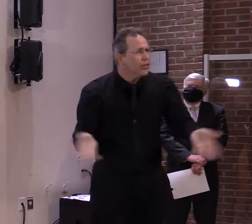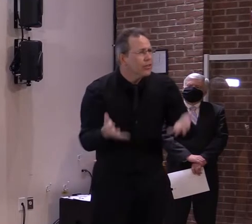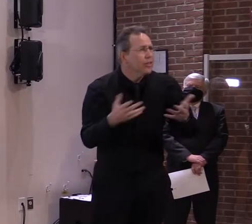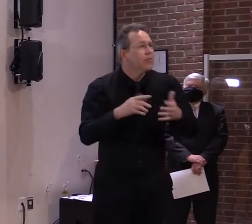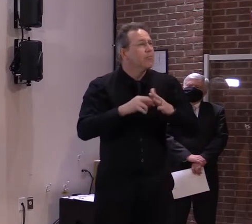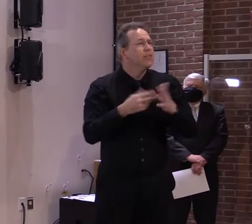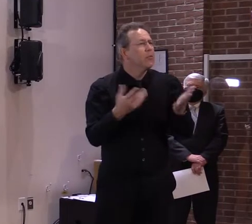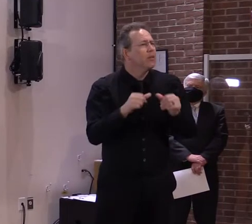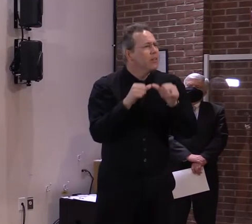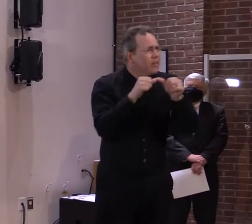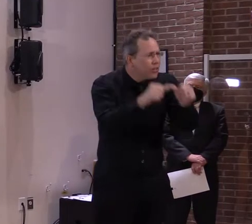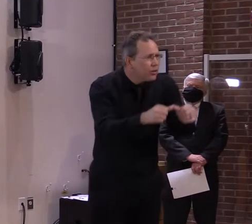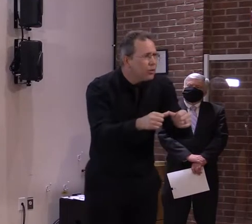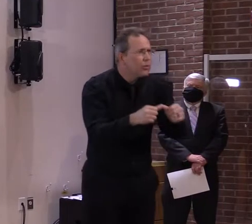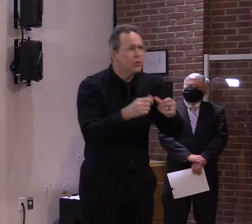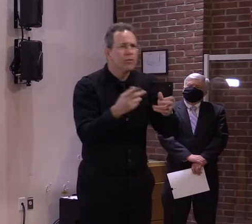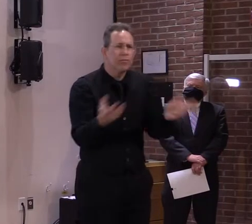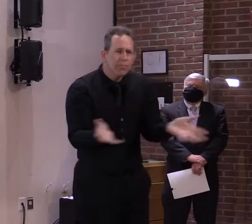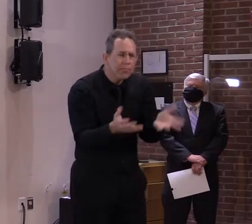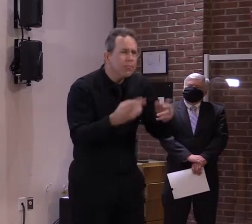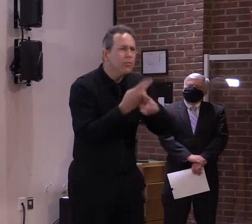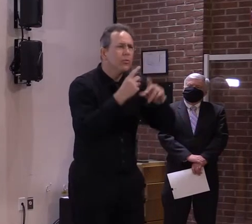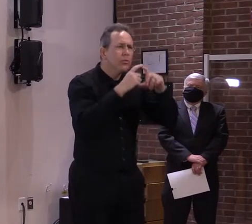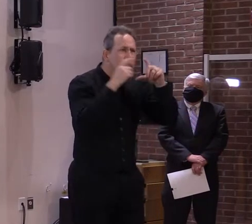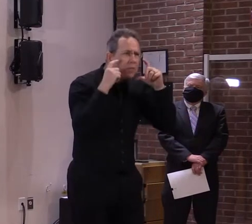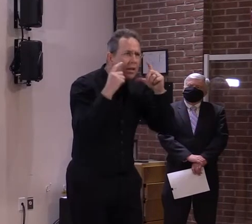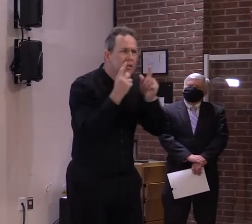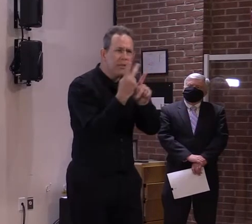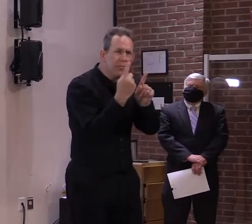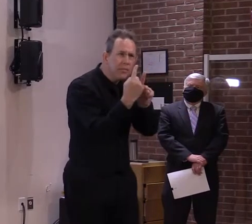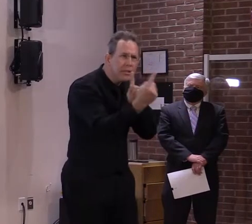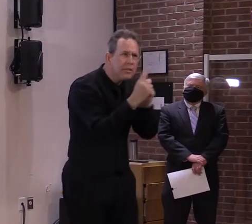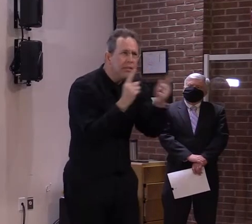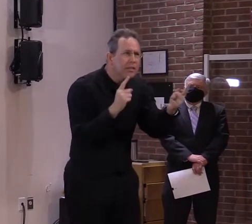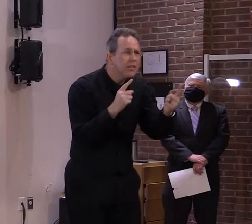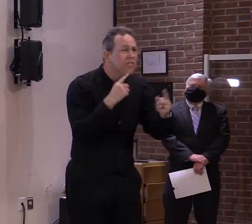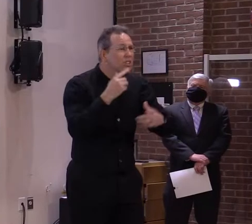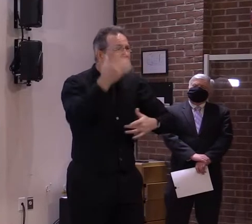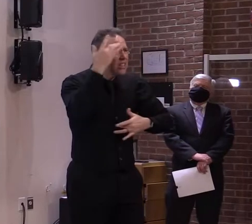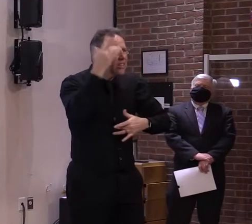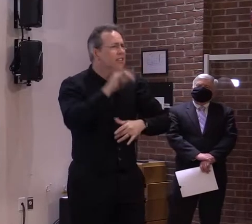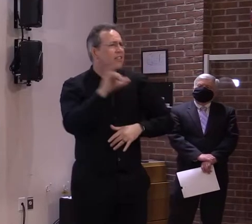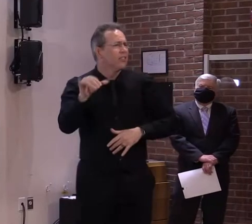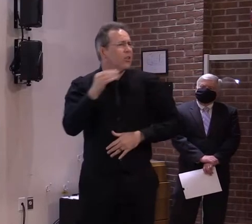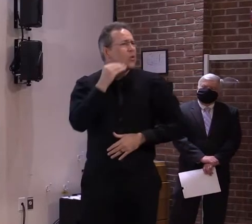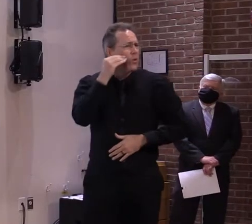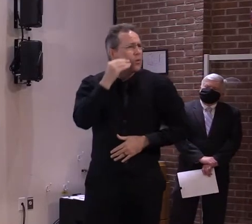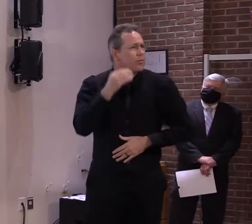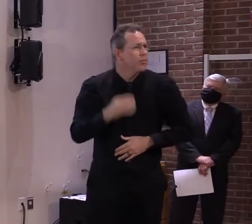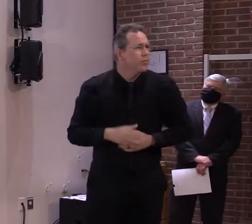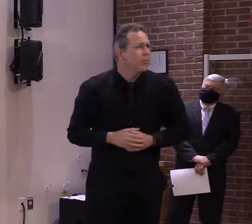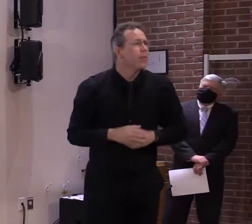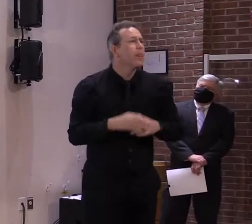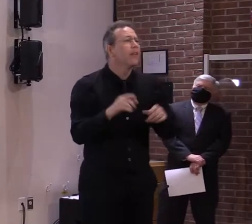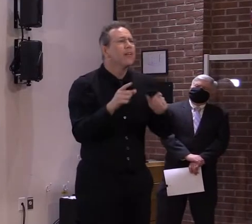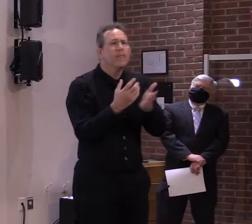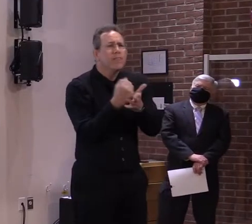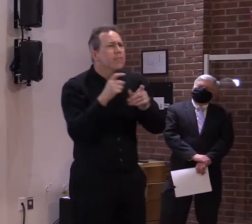keep your distance, stay home when sick, test often, and get vaccinated as soon as you